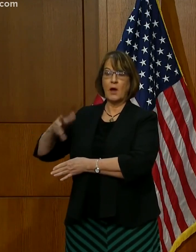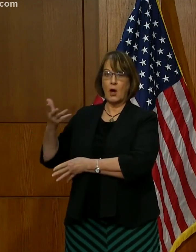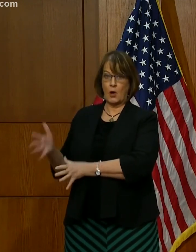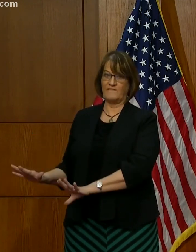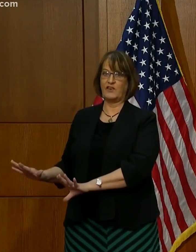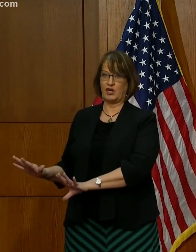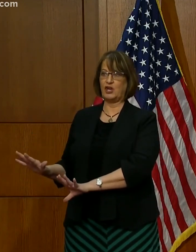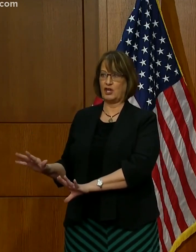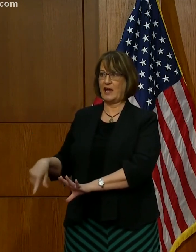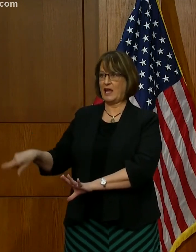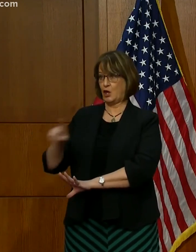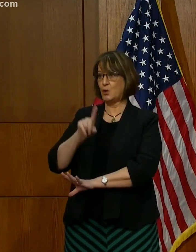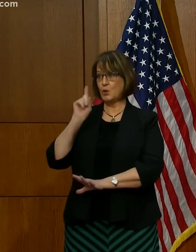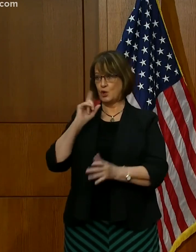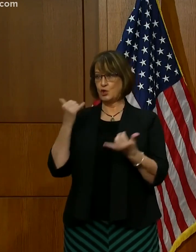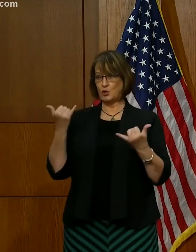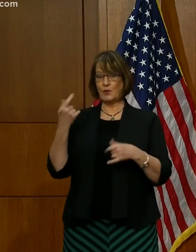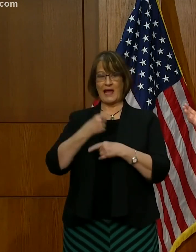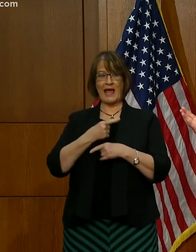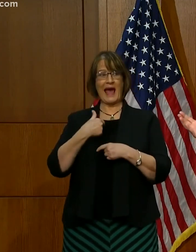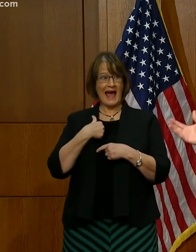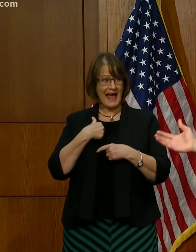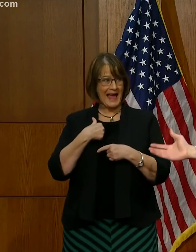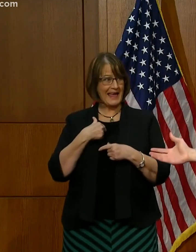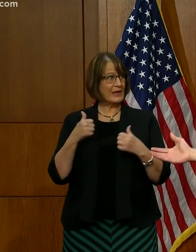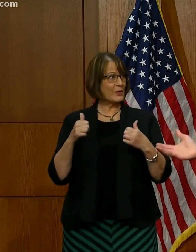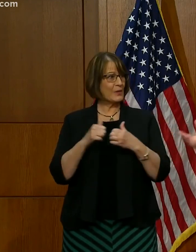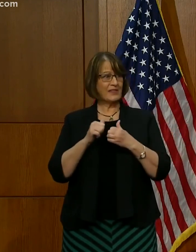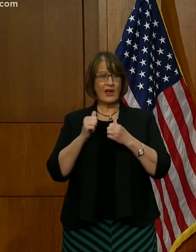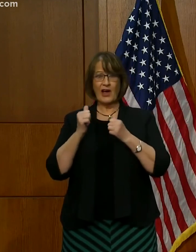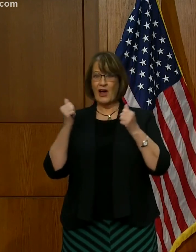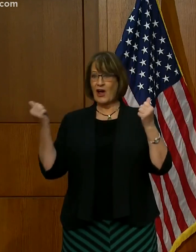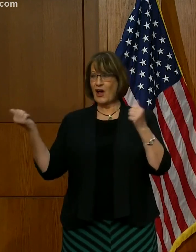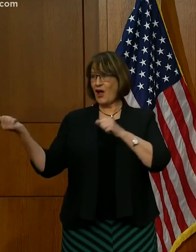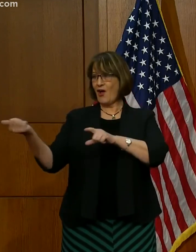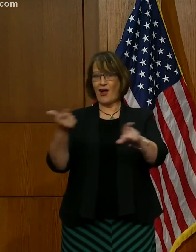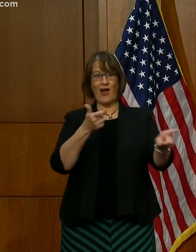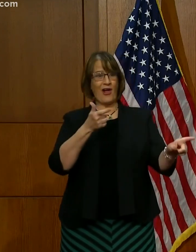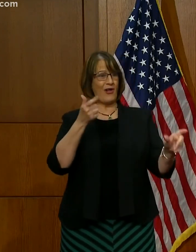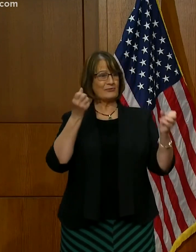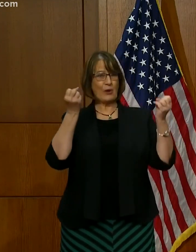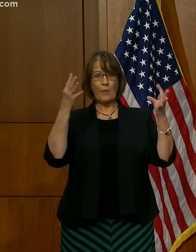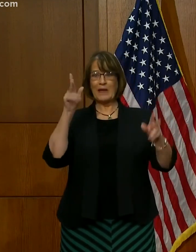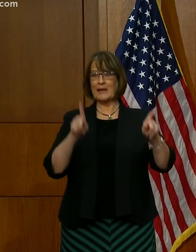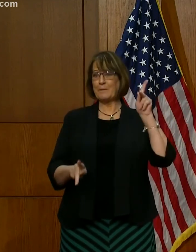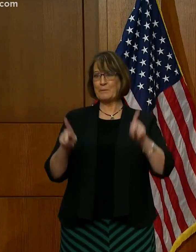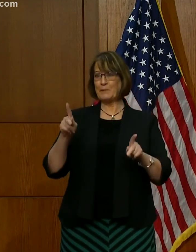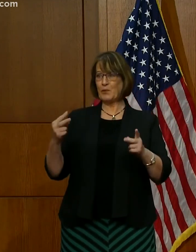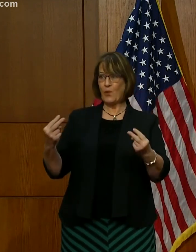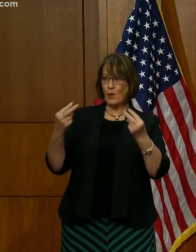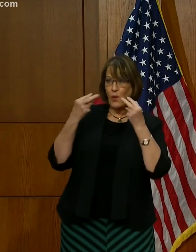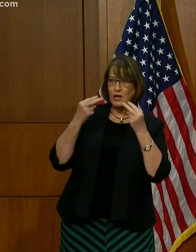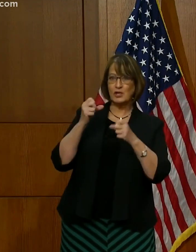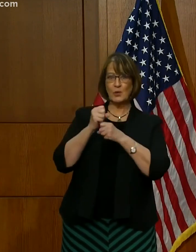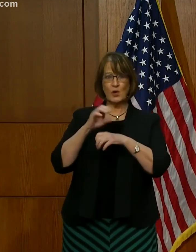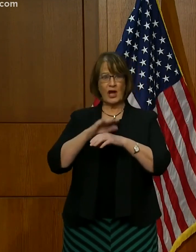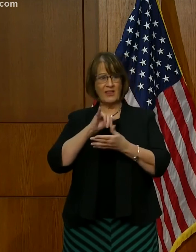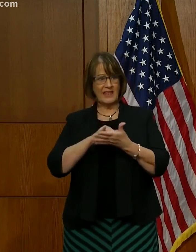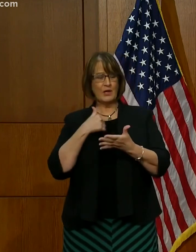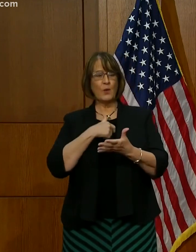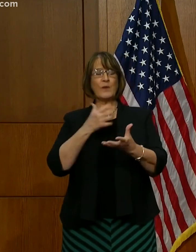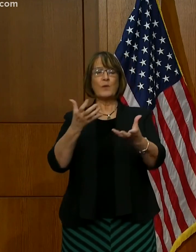As you have heard today, I, along with all of these folks and many others that are watching and working on this, we want